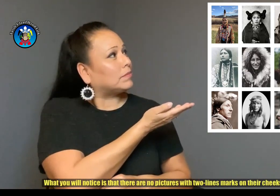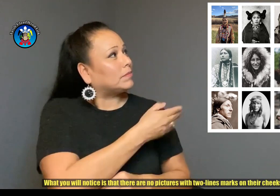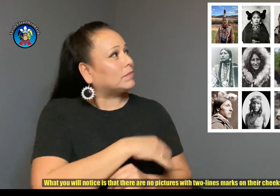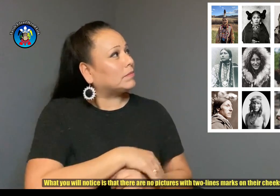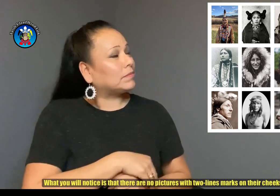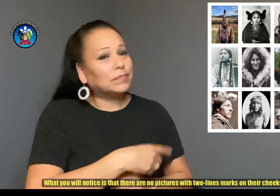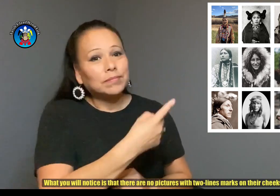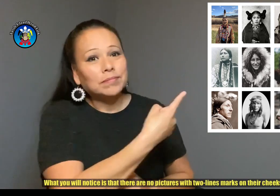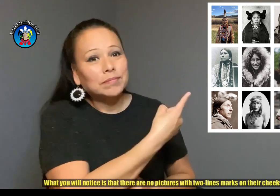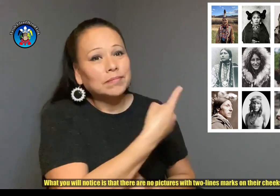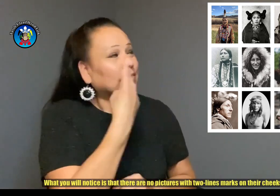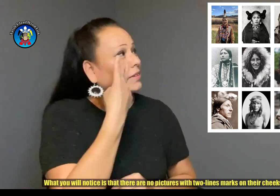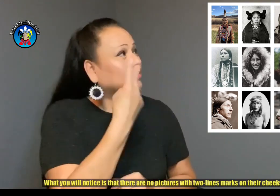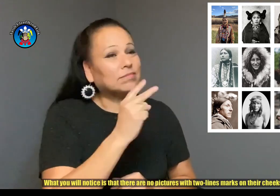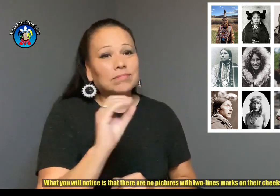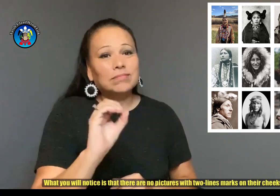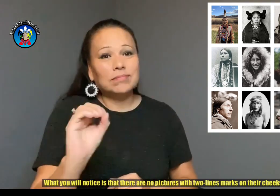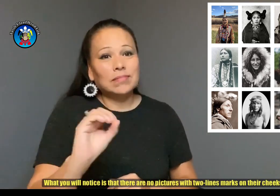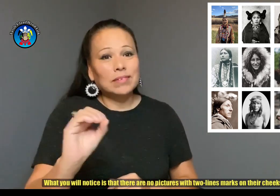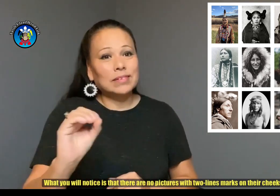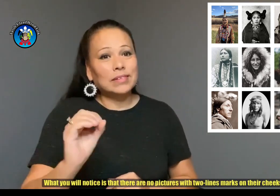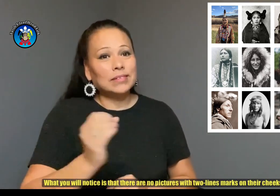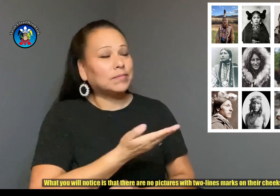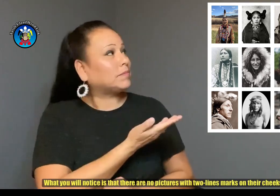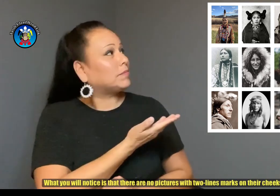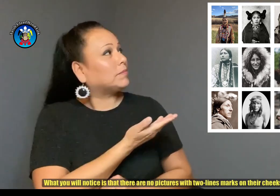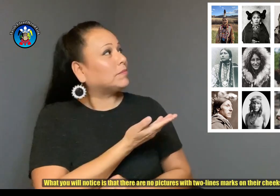two-line markings on their cheeks.